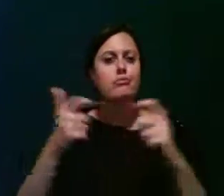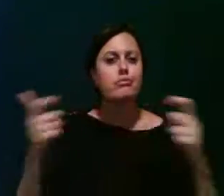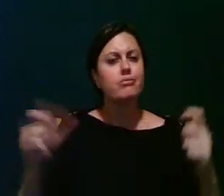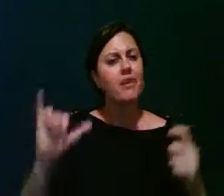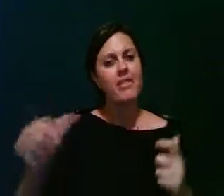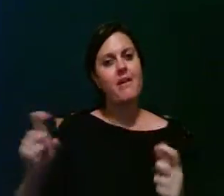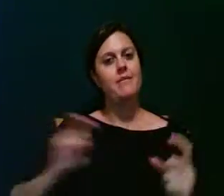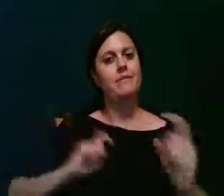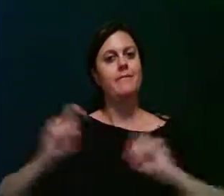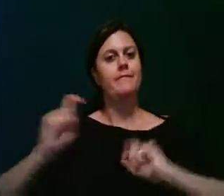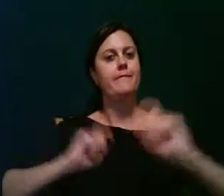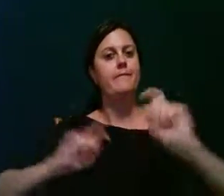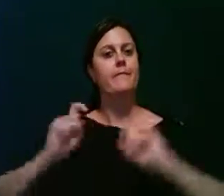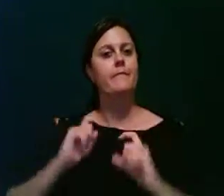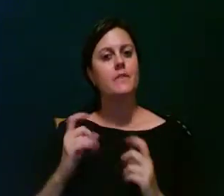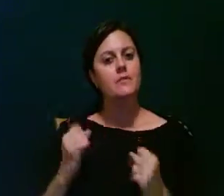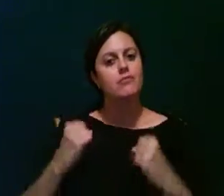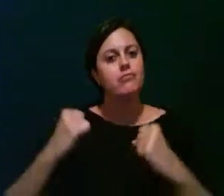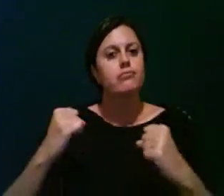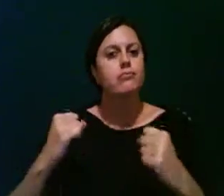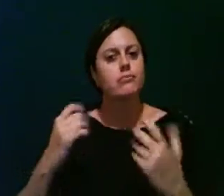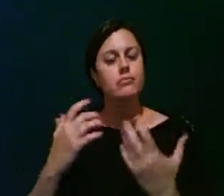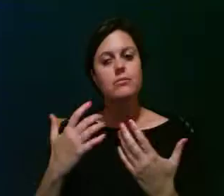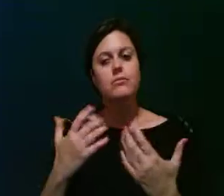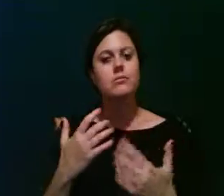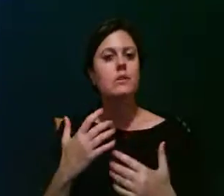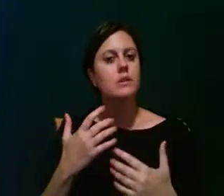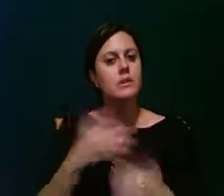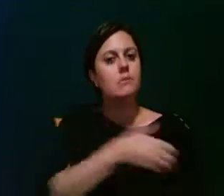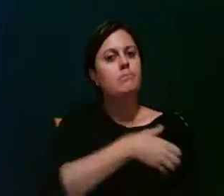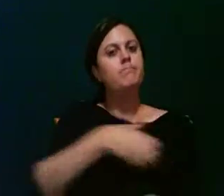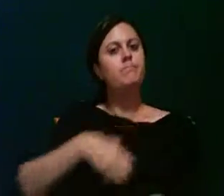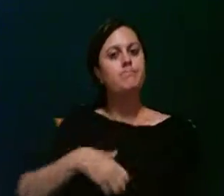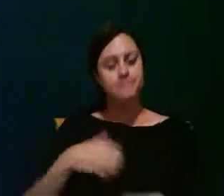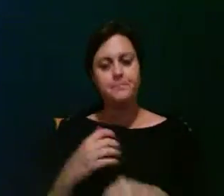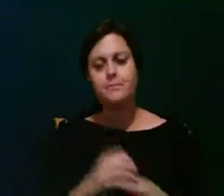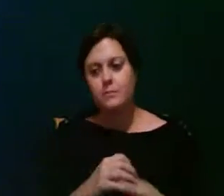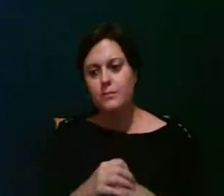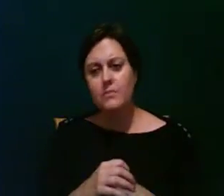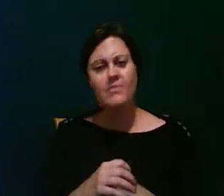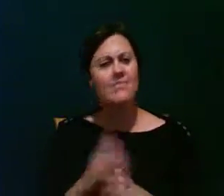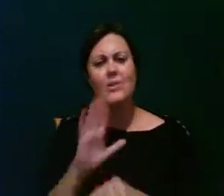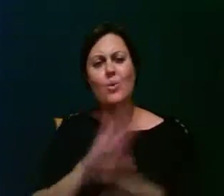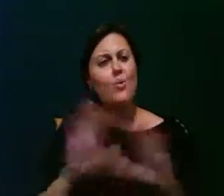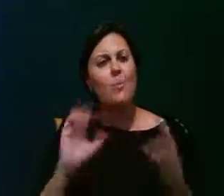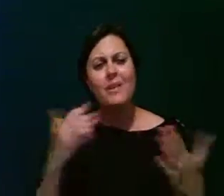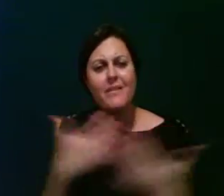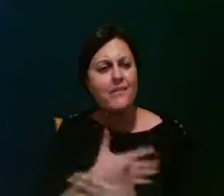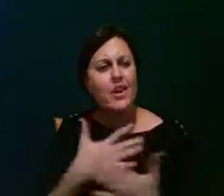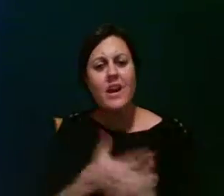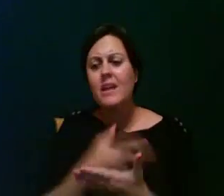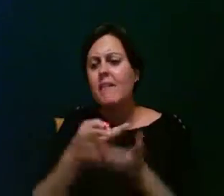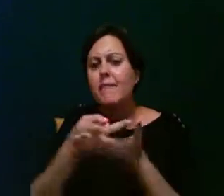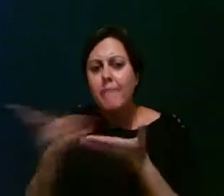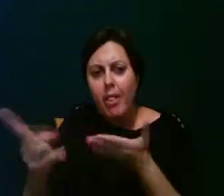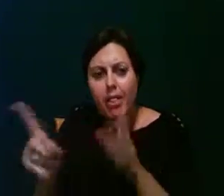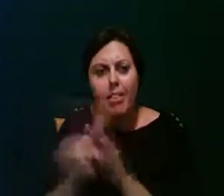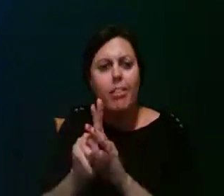that really make a difference. So do not be afraid. If there is failure, if there are obstacles, allow that to shape you with